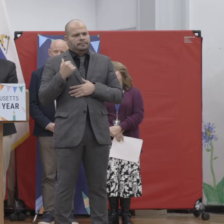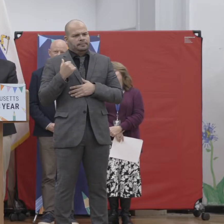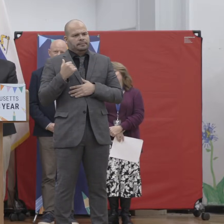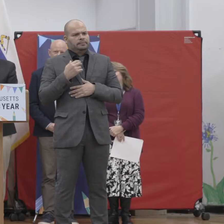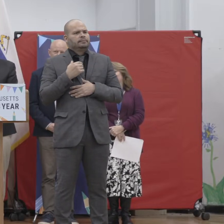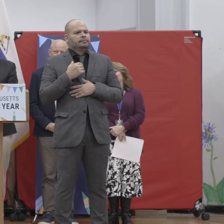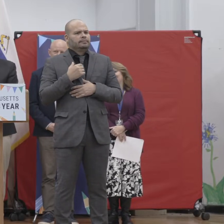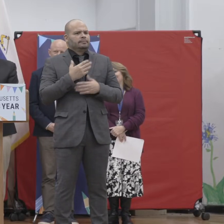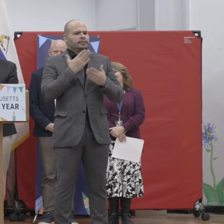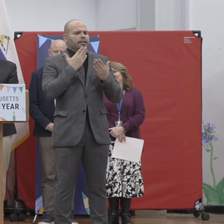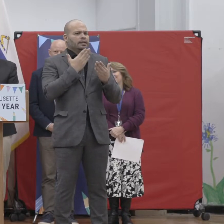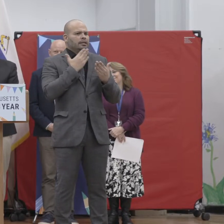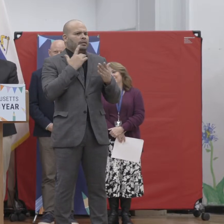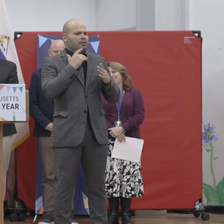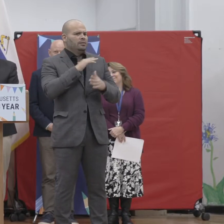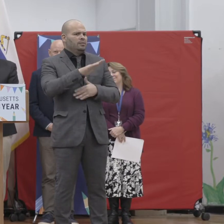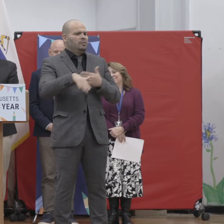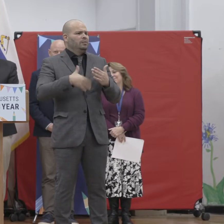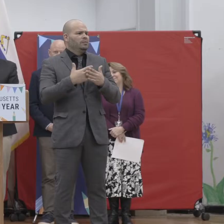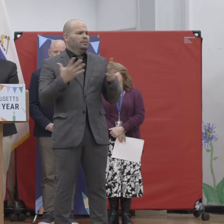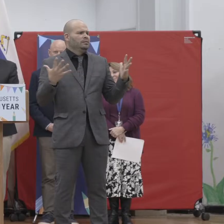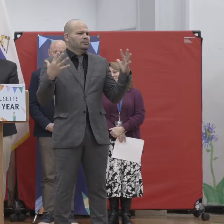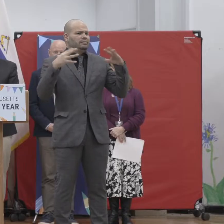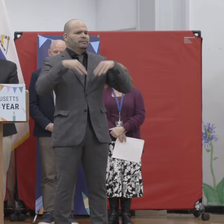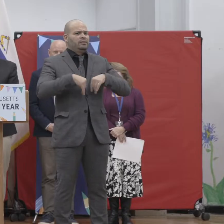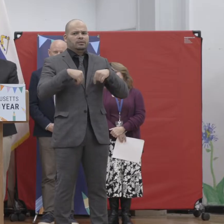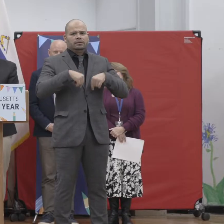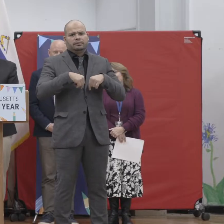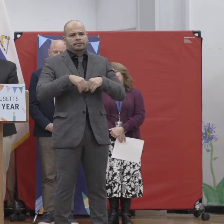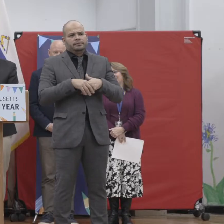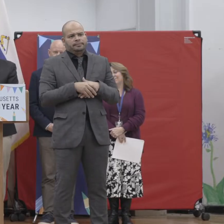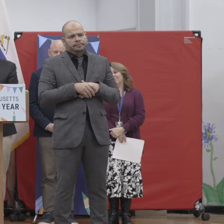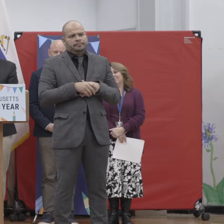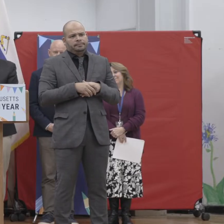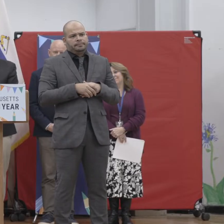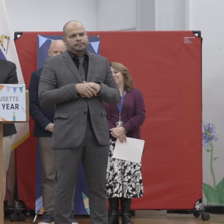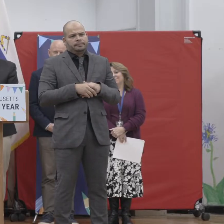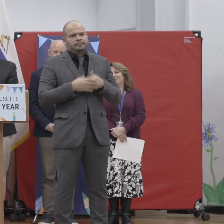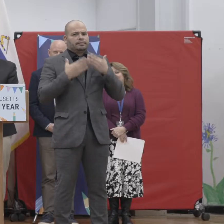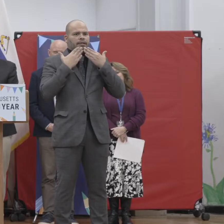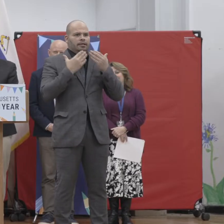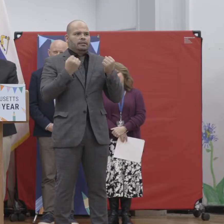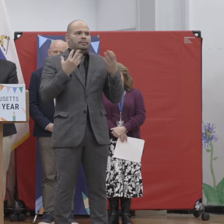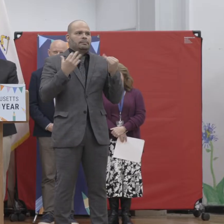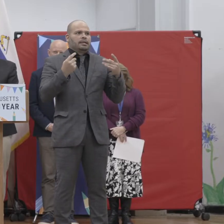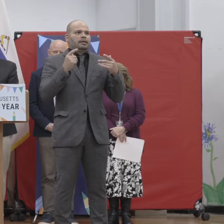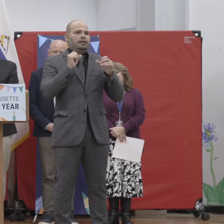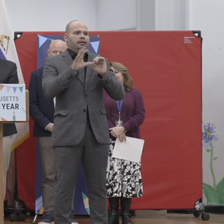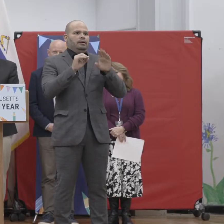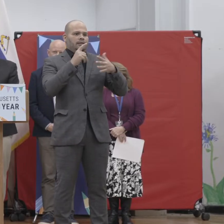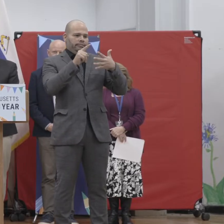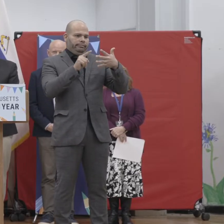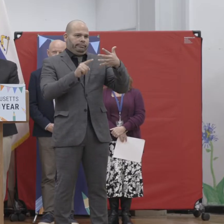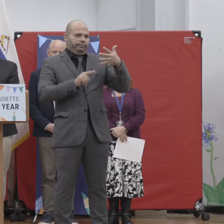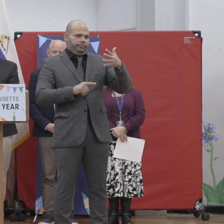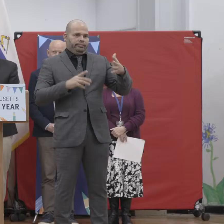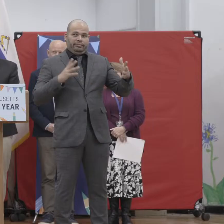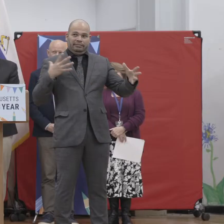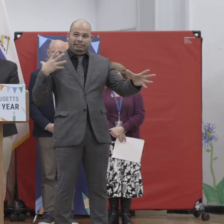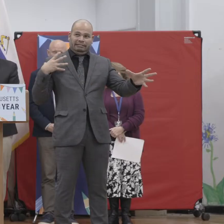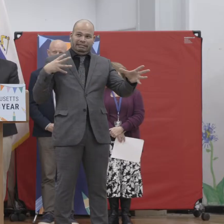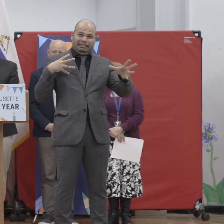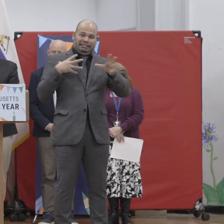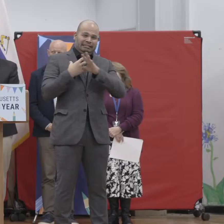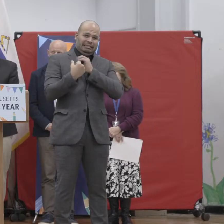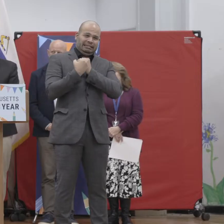the process. I would like to thank some of the many people who have supported me along the way. First,